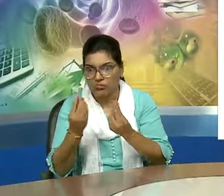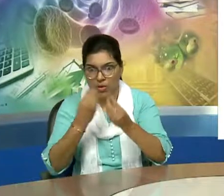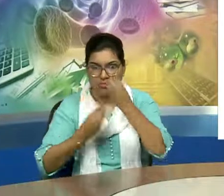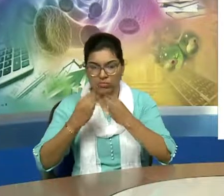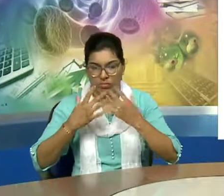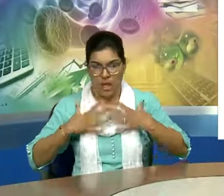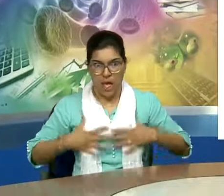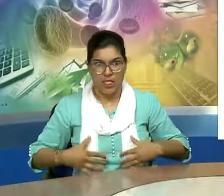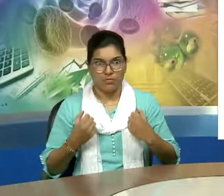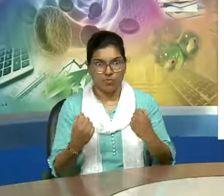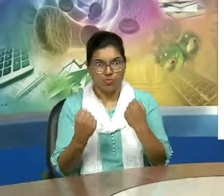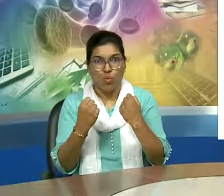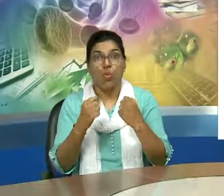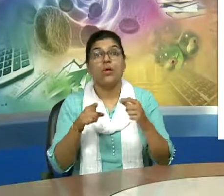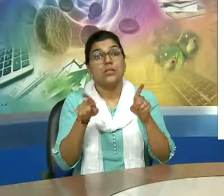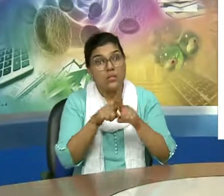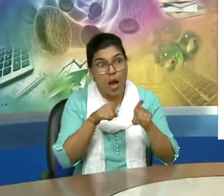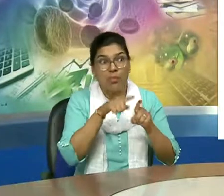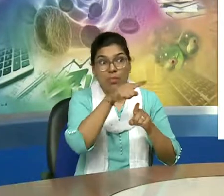promote the growth of